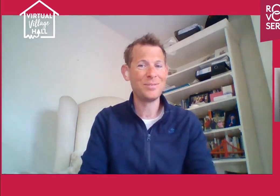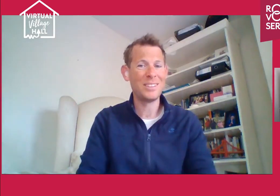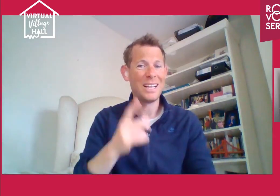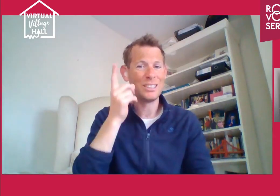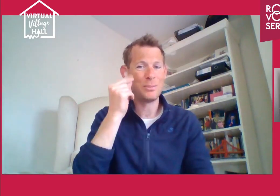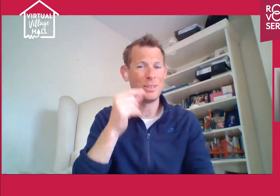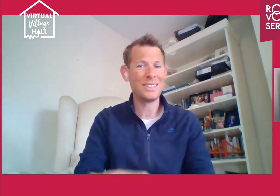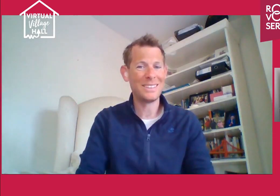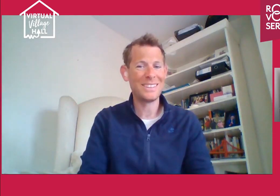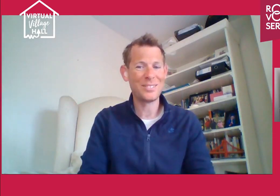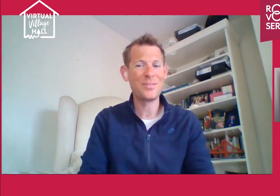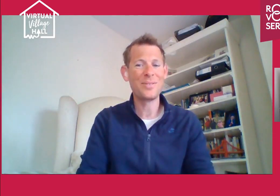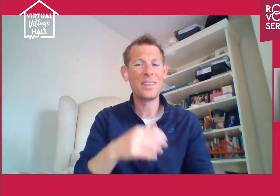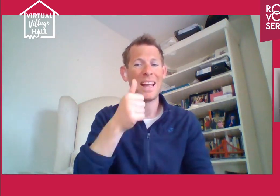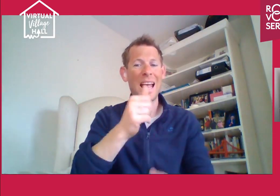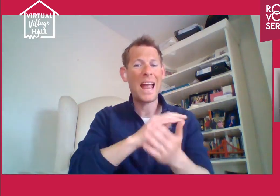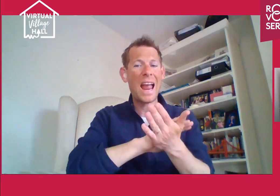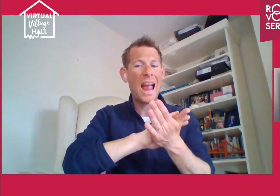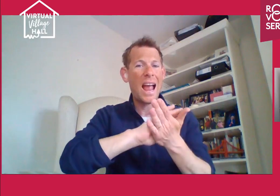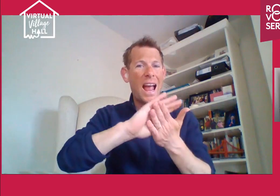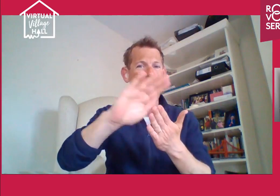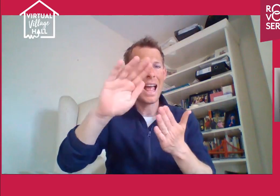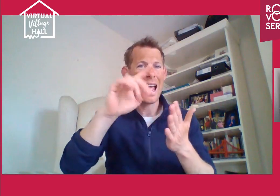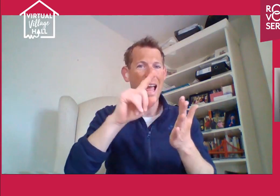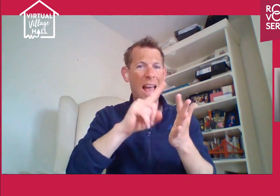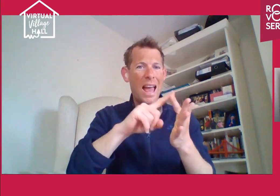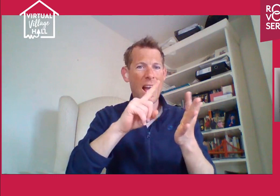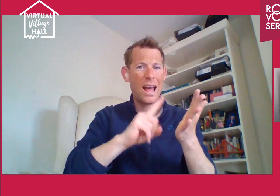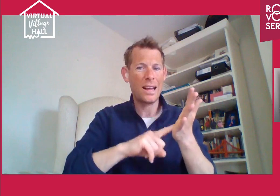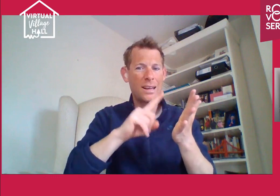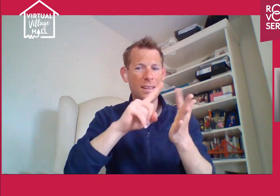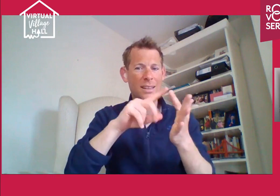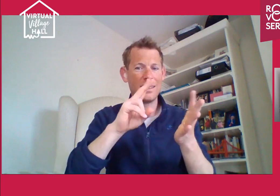Please do make sure you rest, if possible.